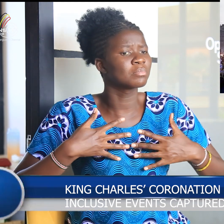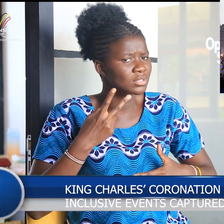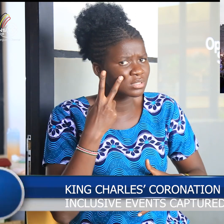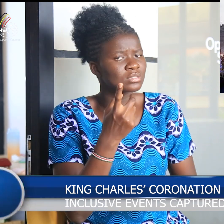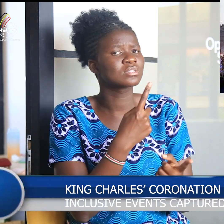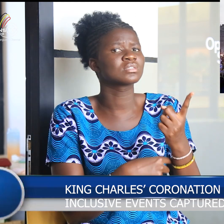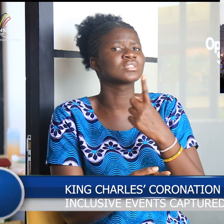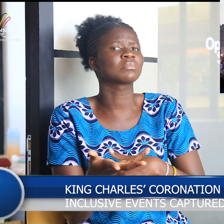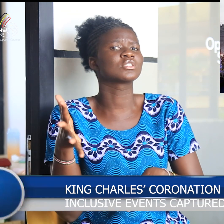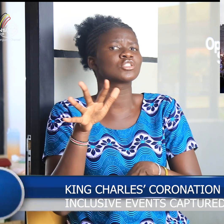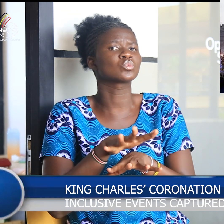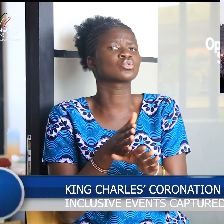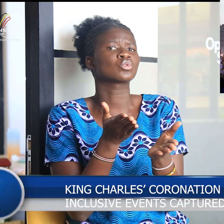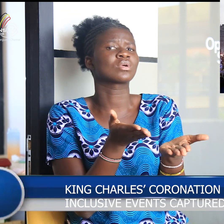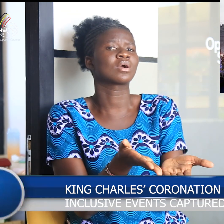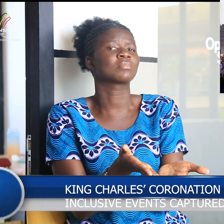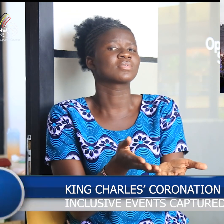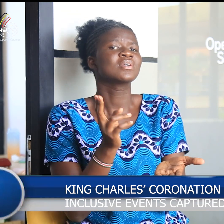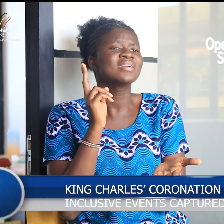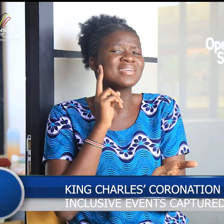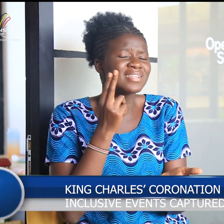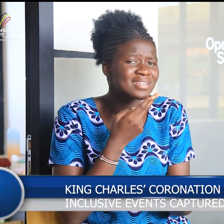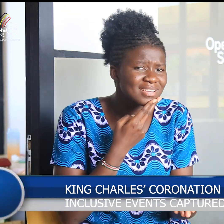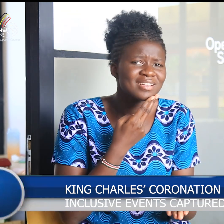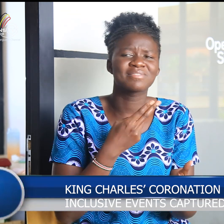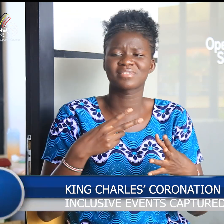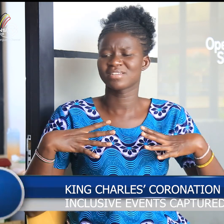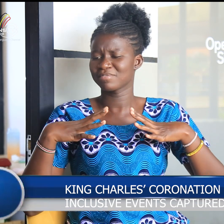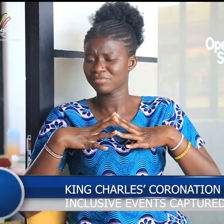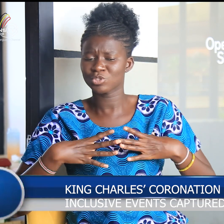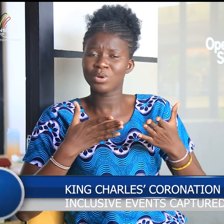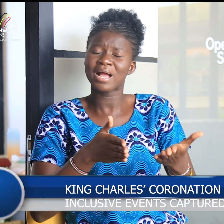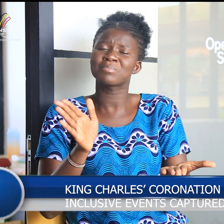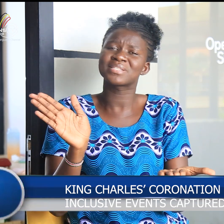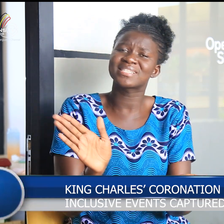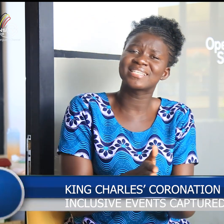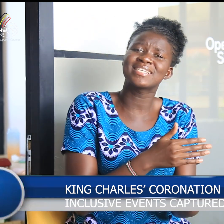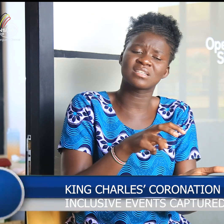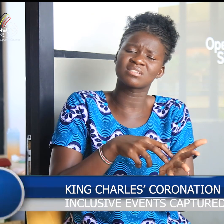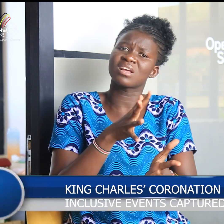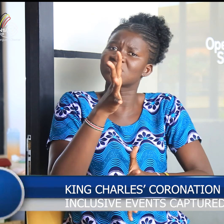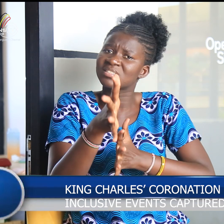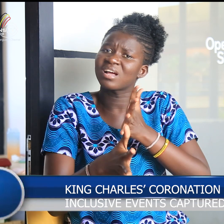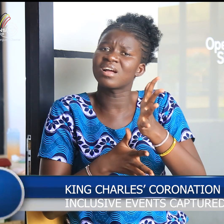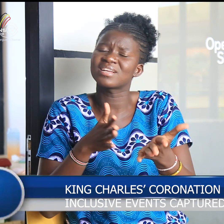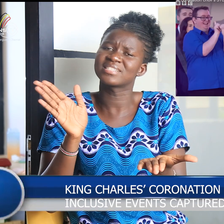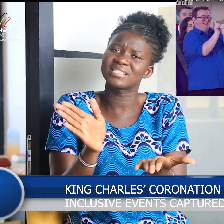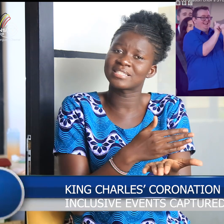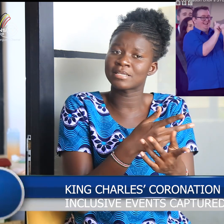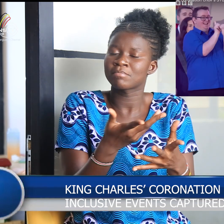Charles III. But what was so amazing about this were people with disabilities were also inclusive of